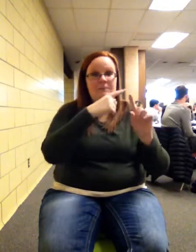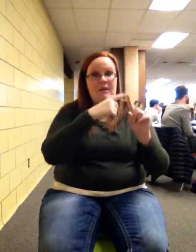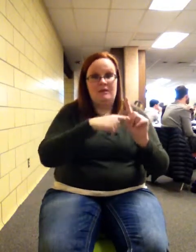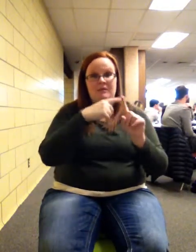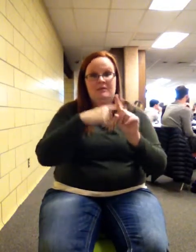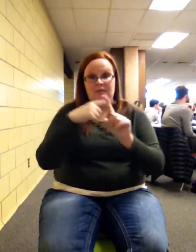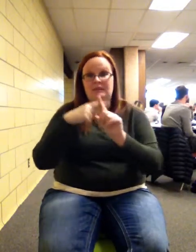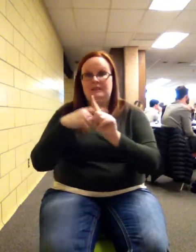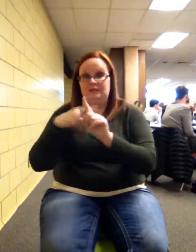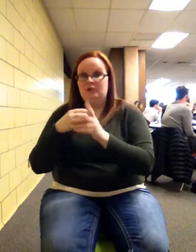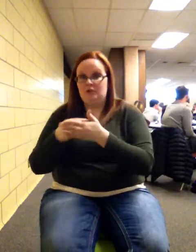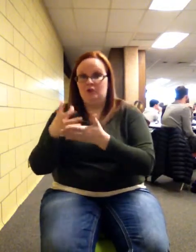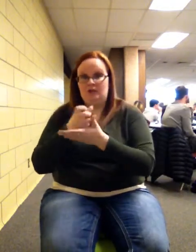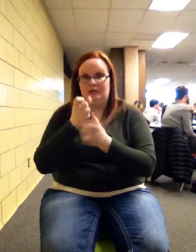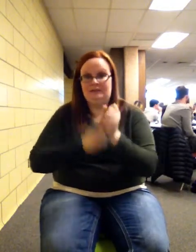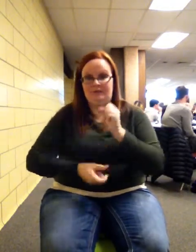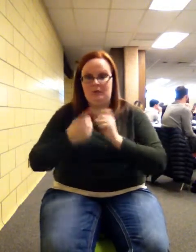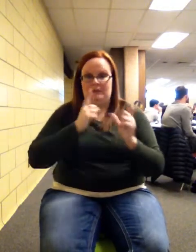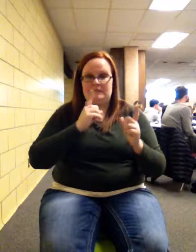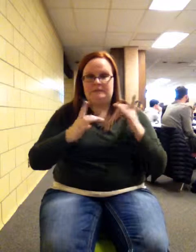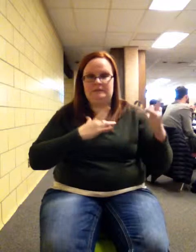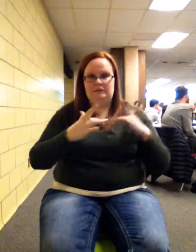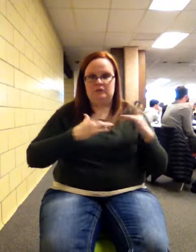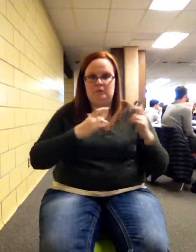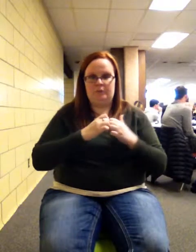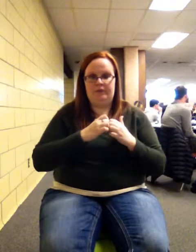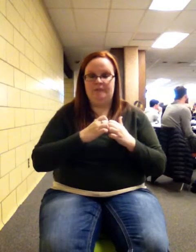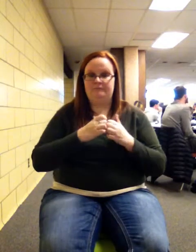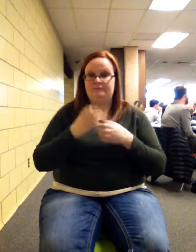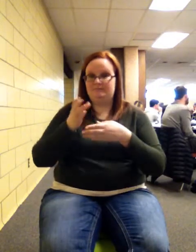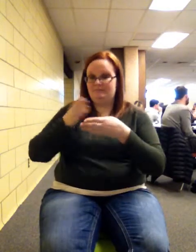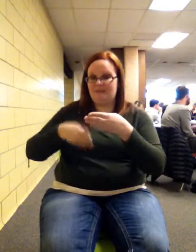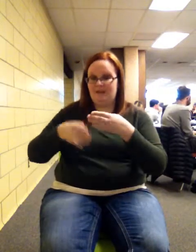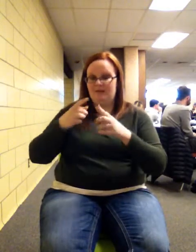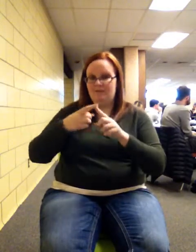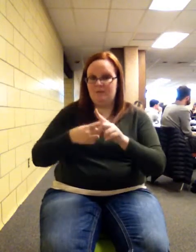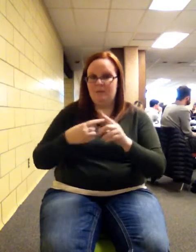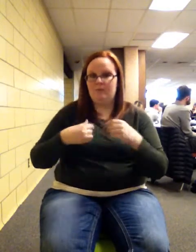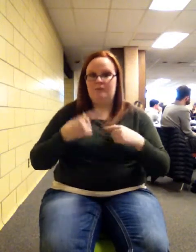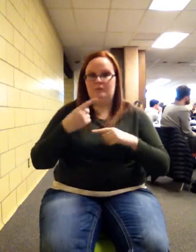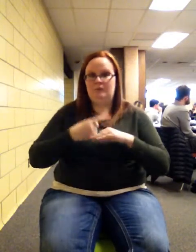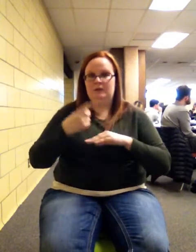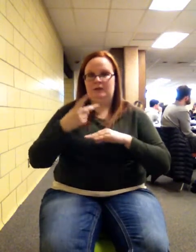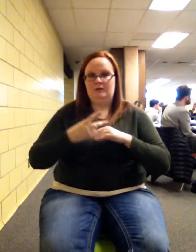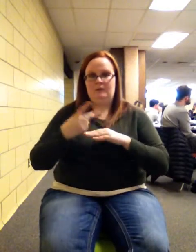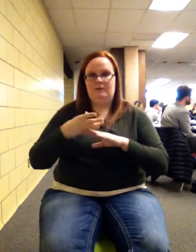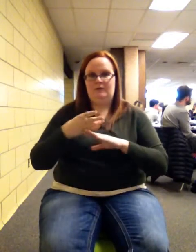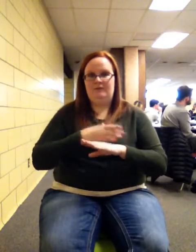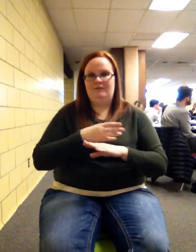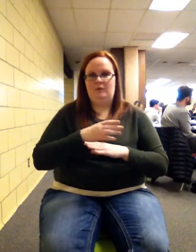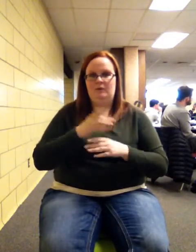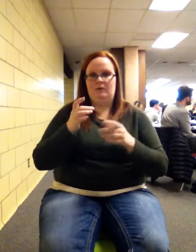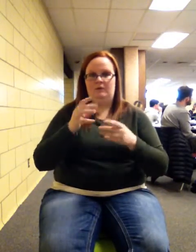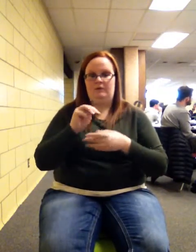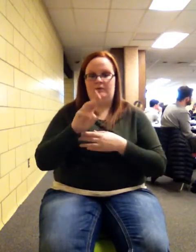everybody's concerned with. When we would get to month end, we might have a day or two before a mutual fund manager would roll up in the